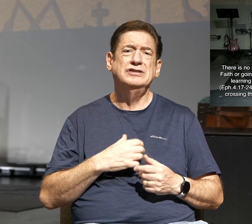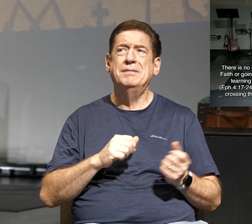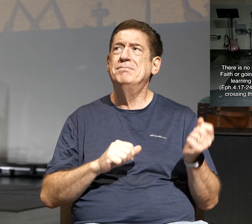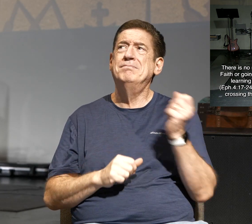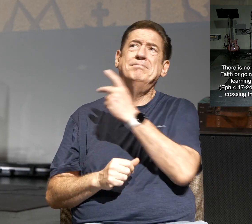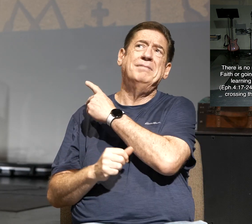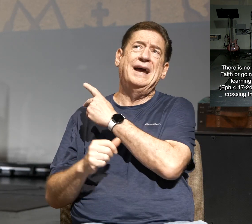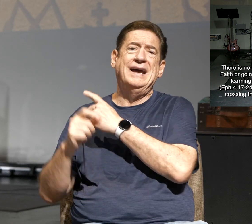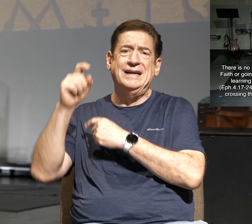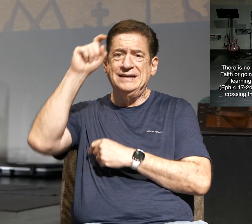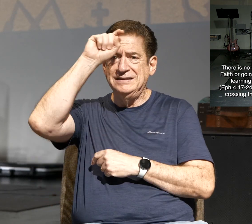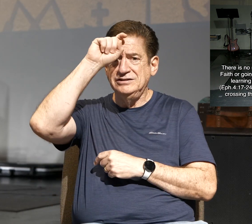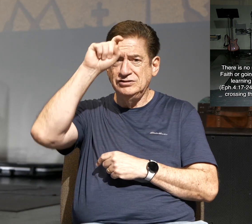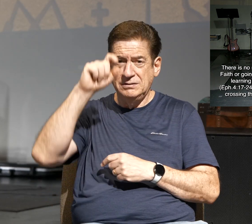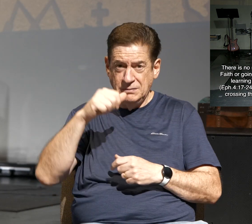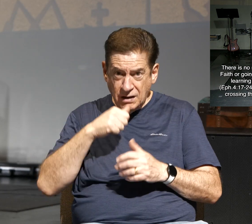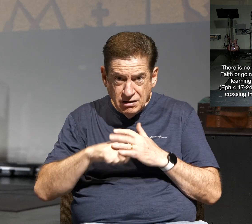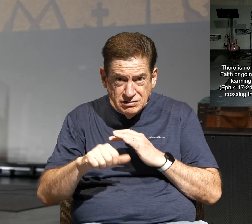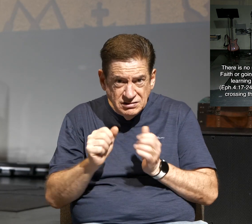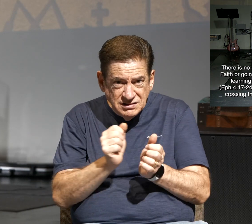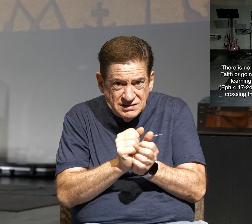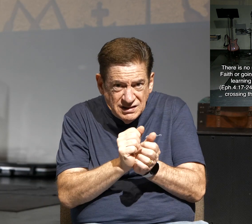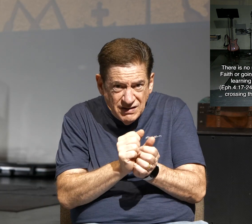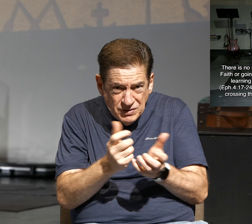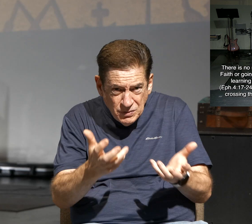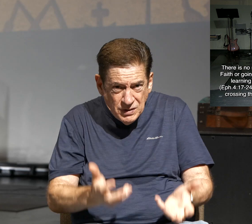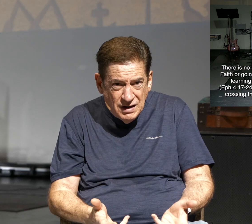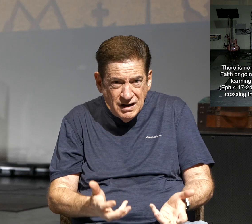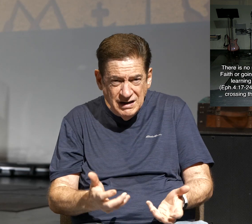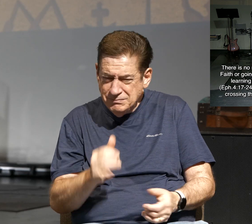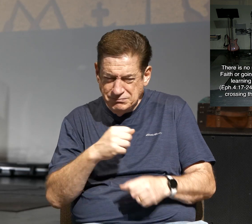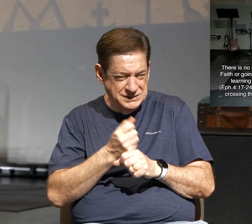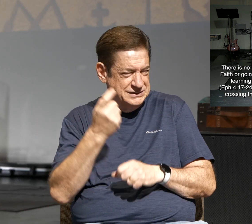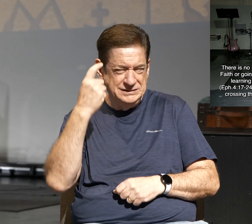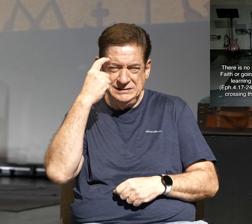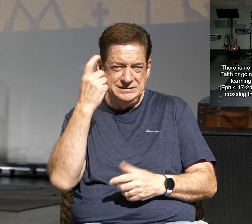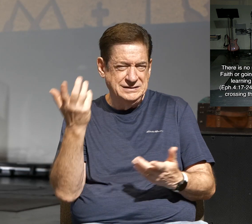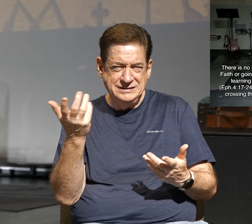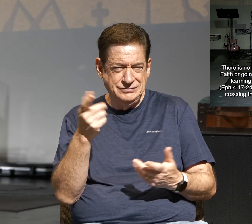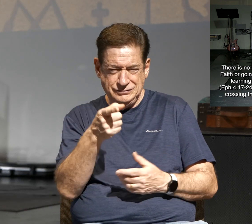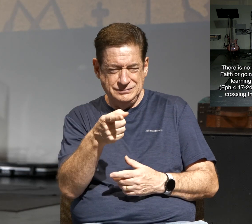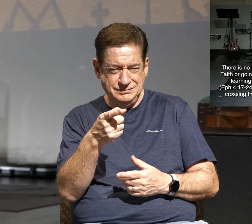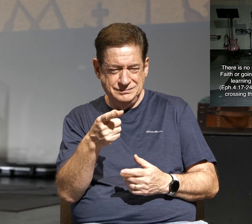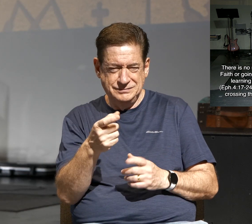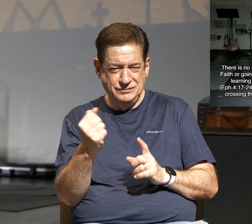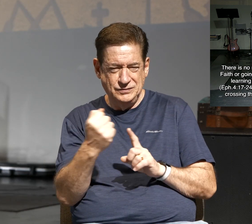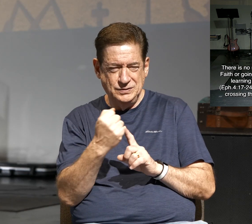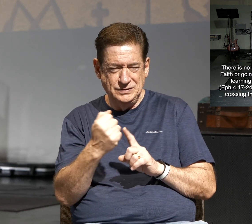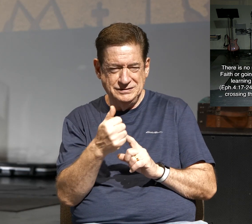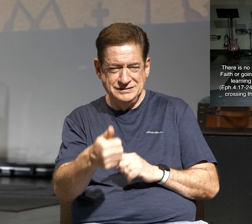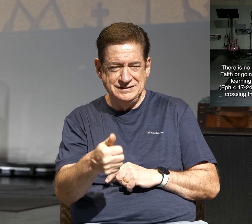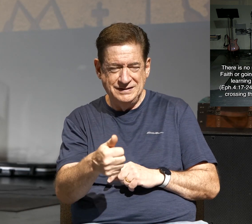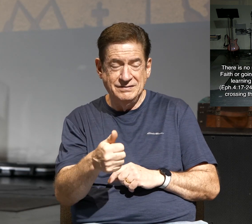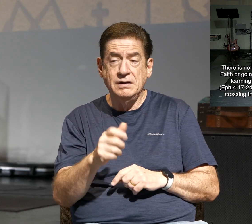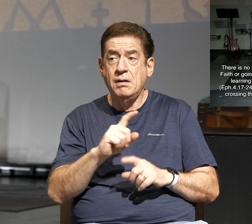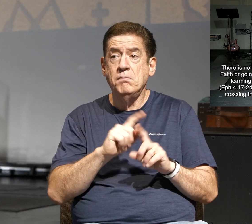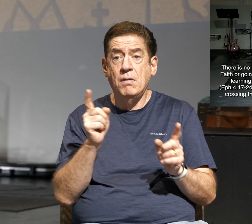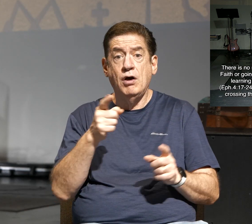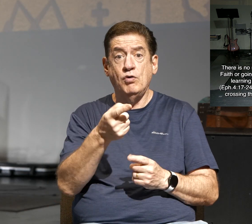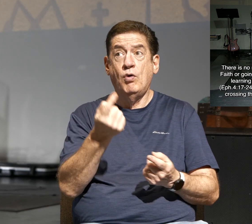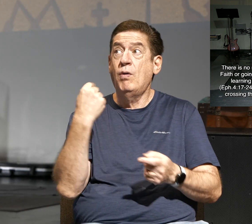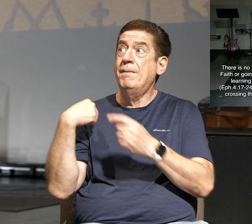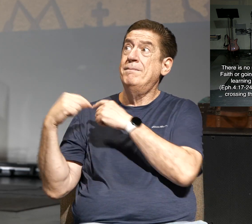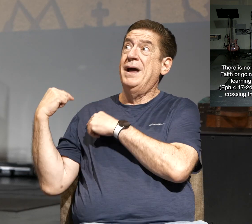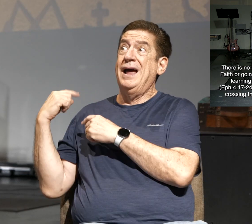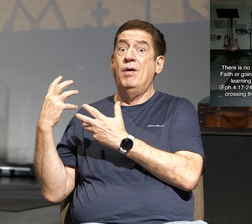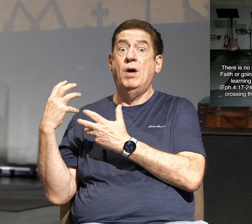in Egypt under slavery." That doesn't make sense. You guys are delusional. Anytime you want to go back rather than go